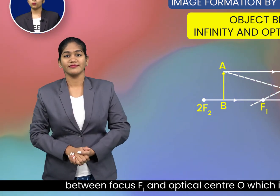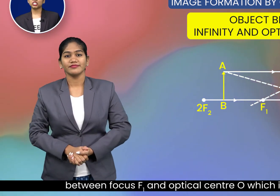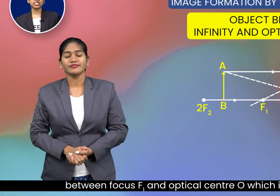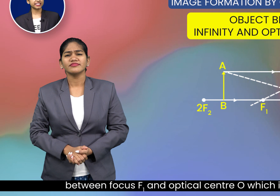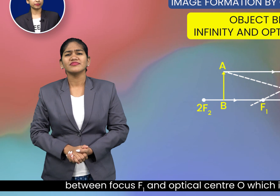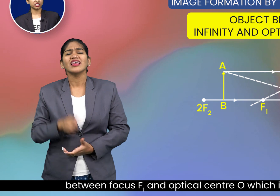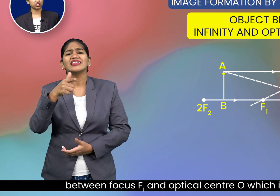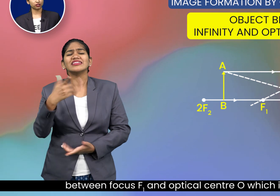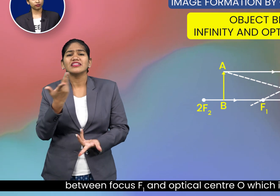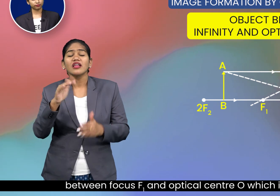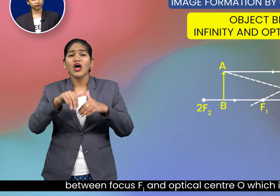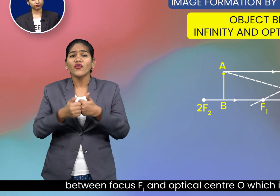Which is diminished.